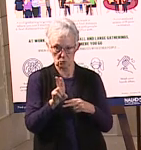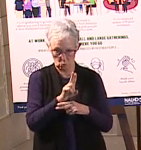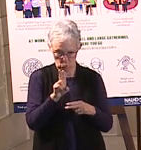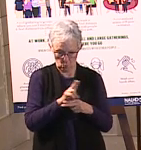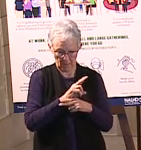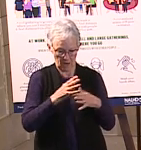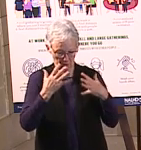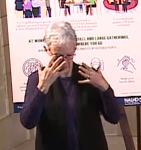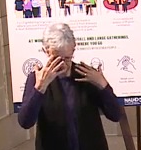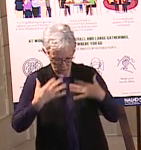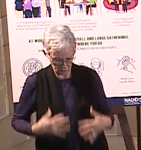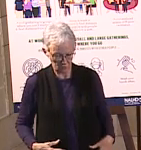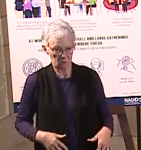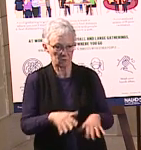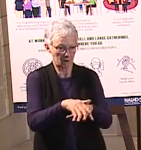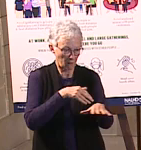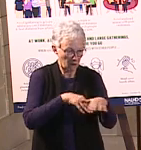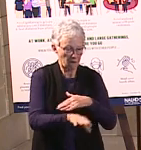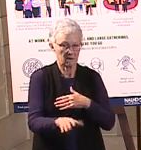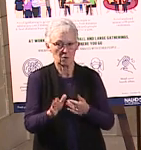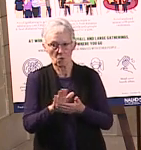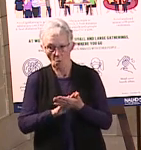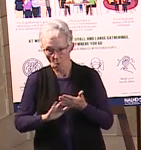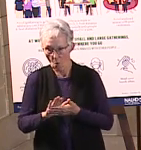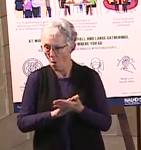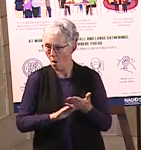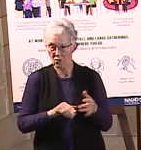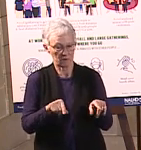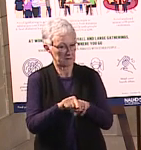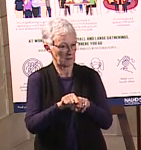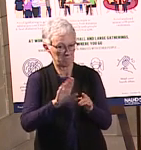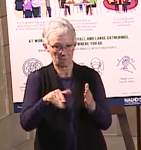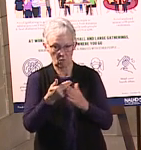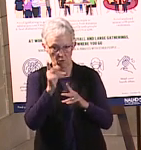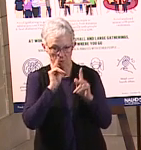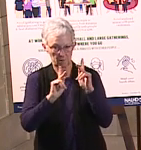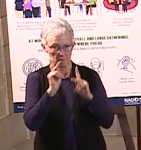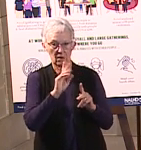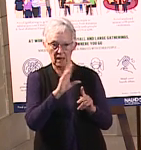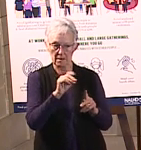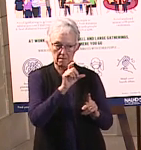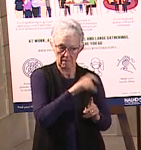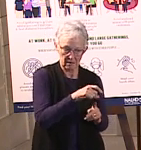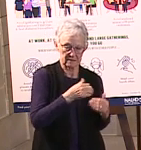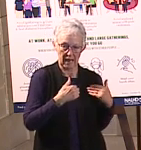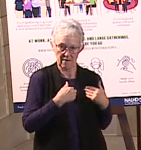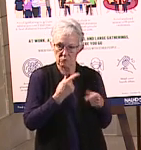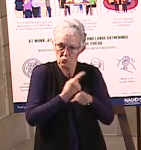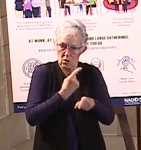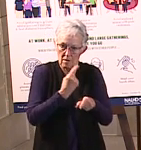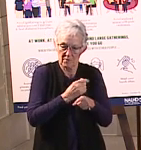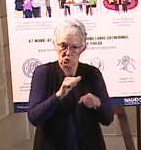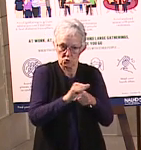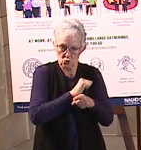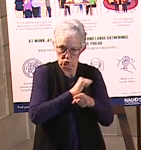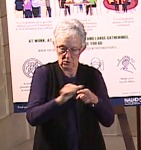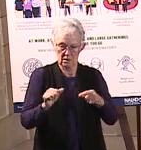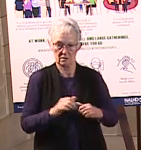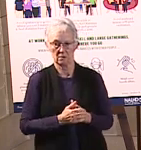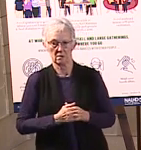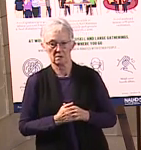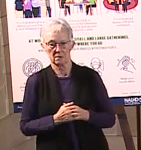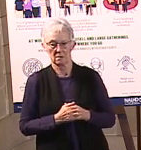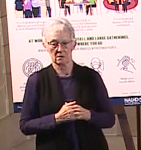PPE and use frequent hand hygiene, just as we all are doing. And the plan does limit